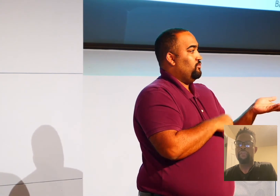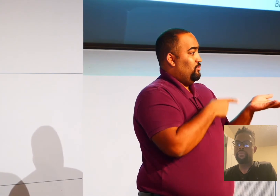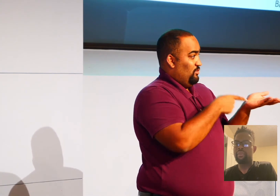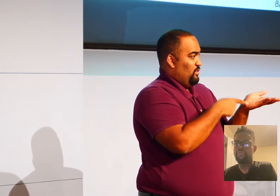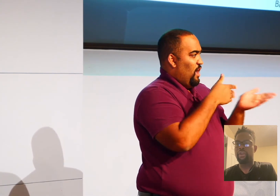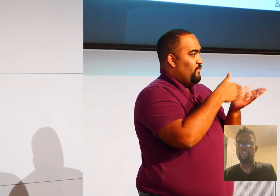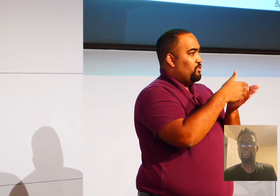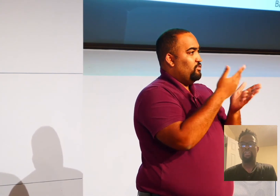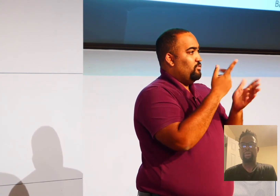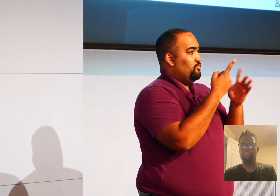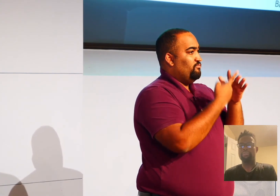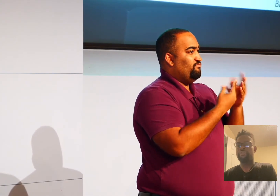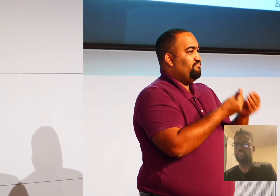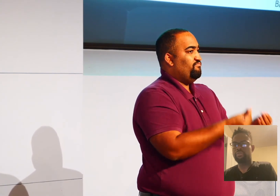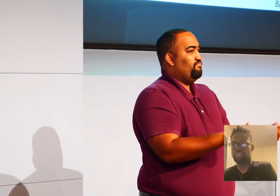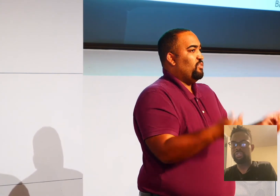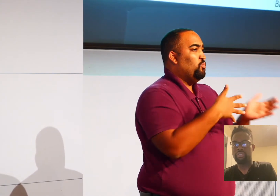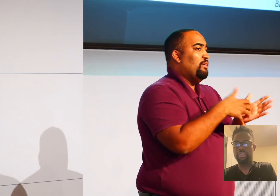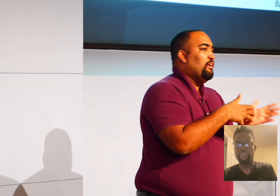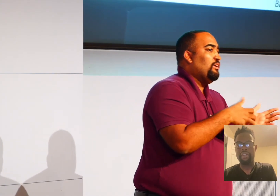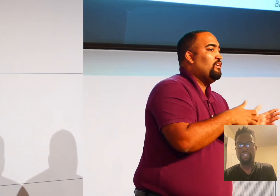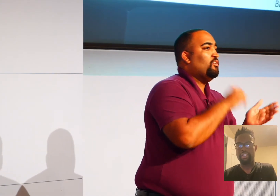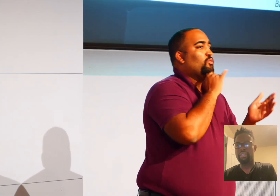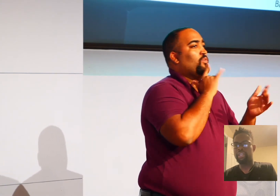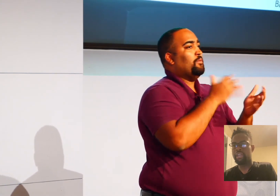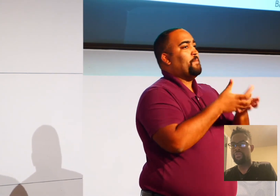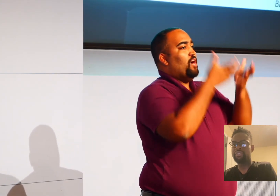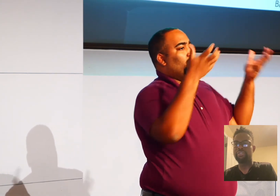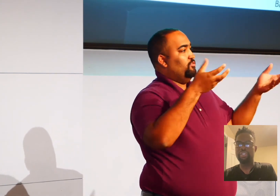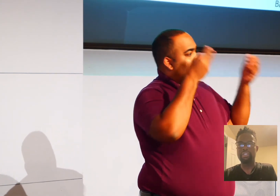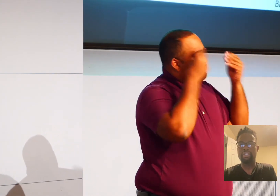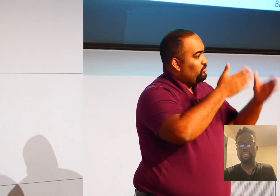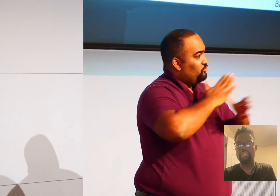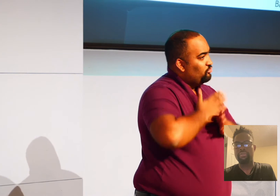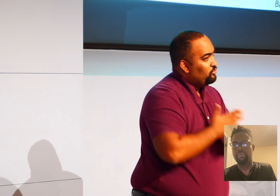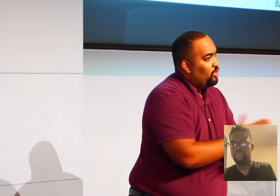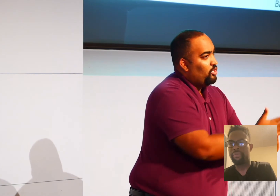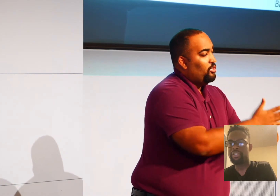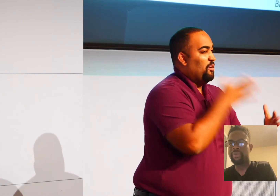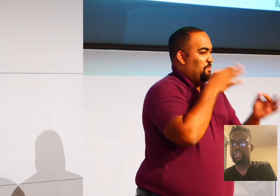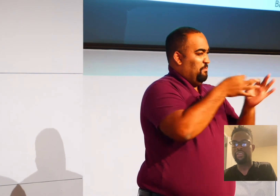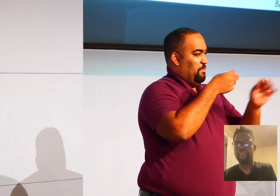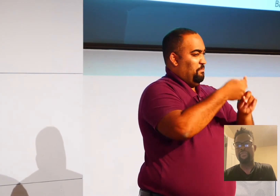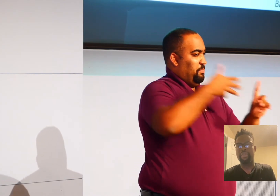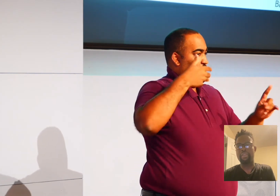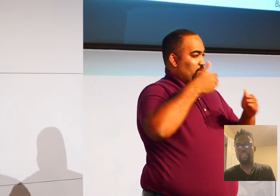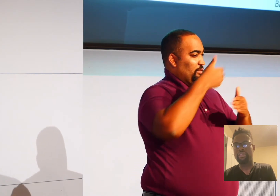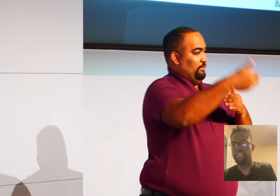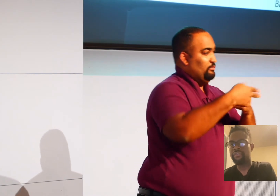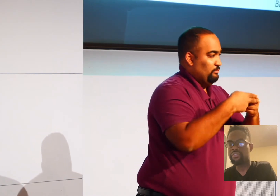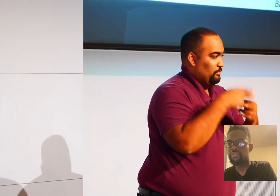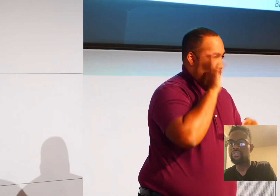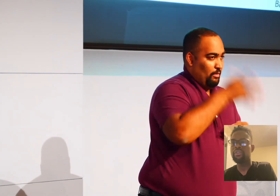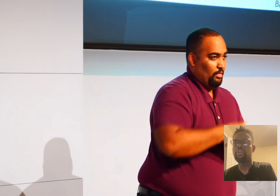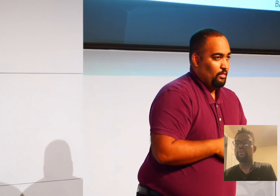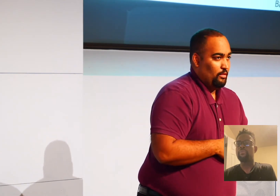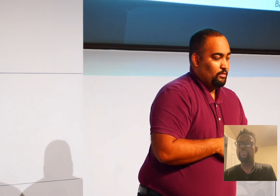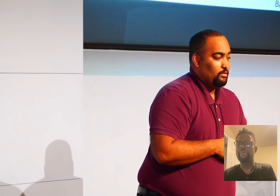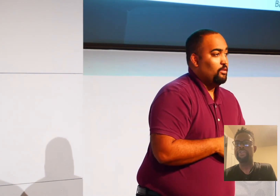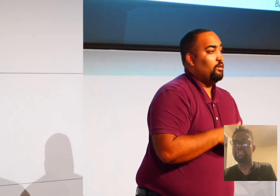we already talked about deaf culture, deaf identity, the language, traditions, my perspective being at the deaf school, but what about racial